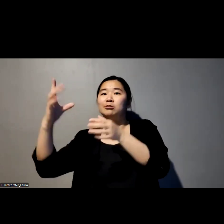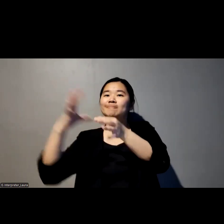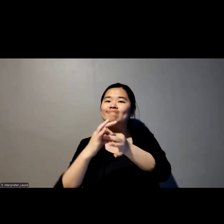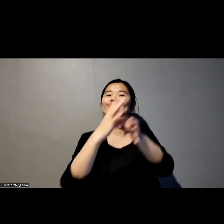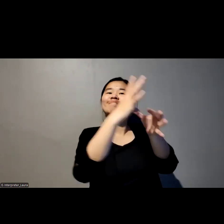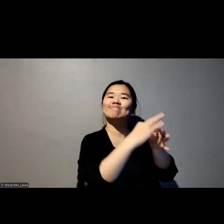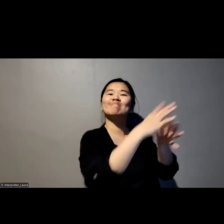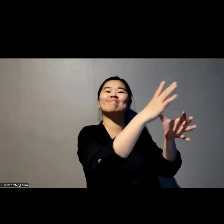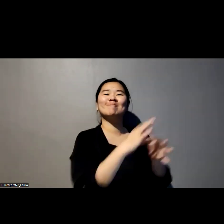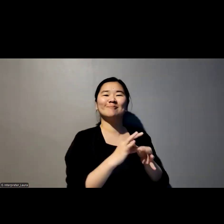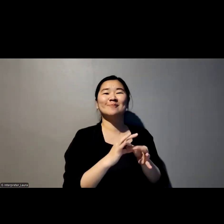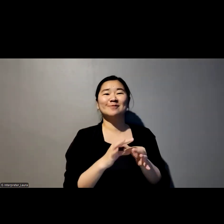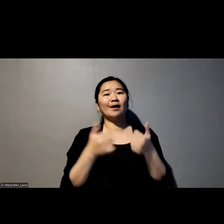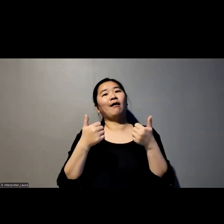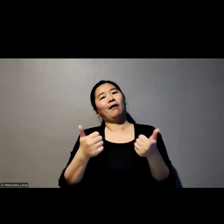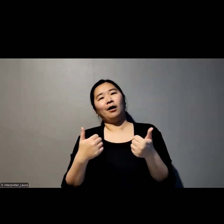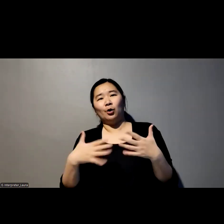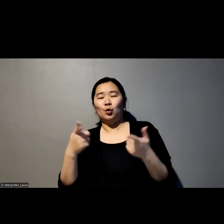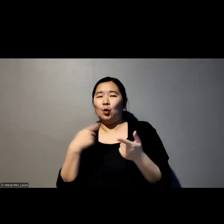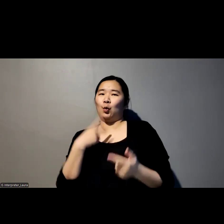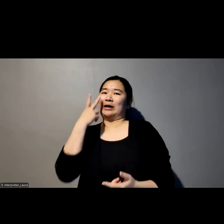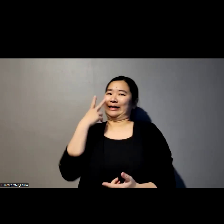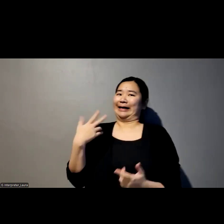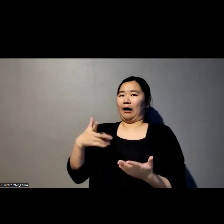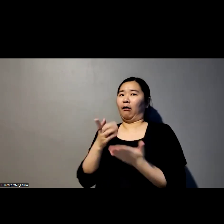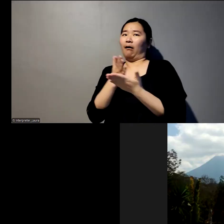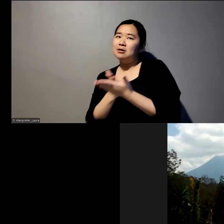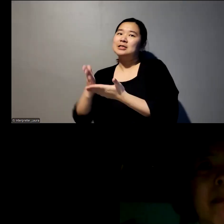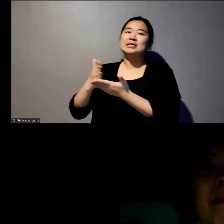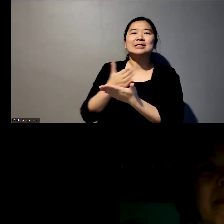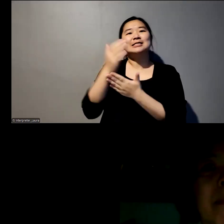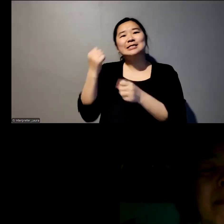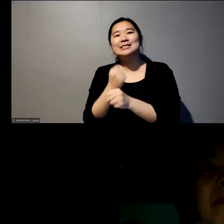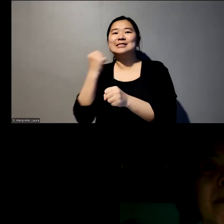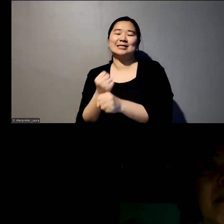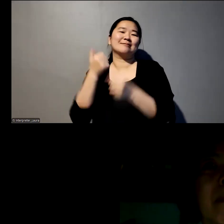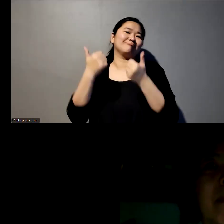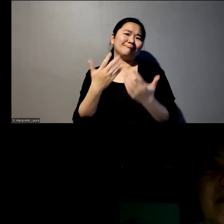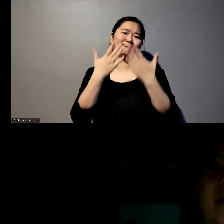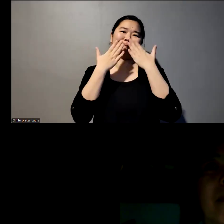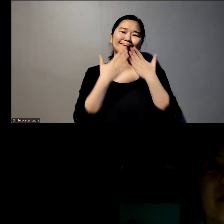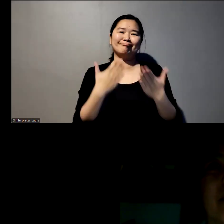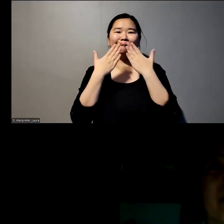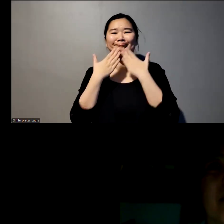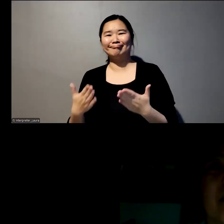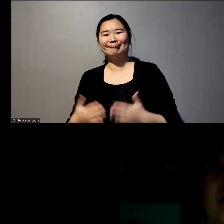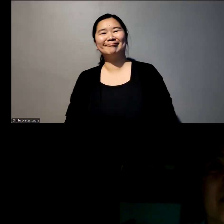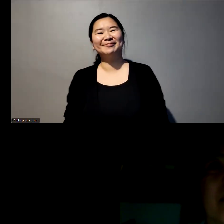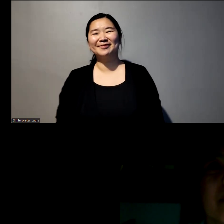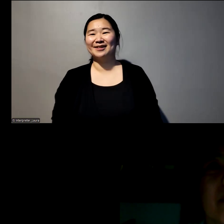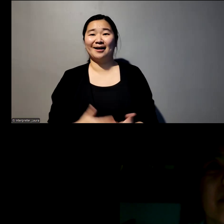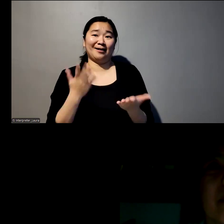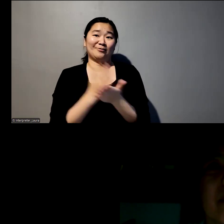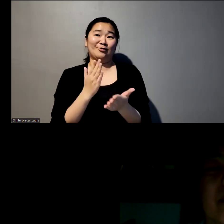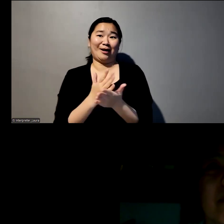speaker, Sylvia Kwan. Sylvia is the president of Colectivo Vida Independiente de